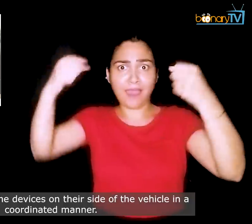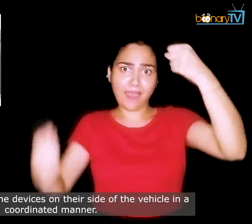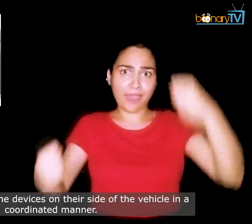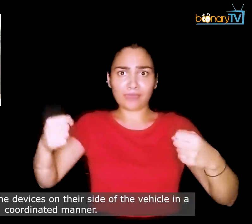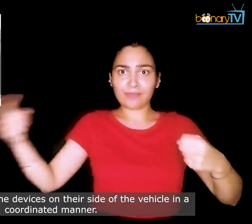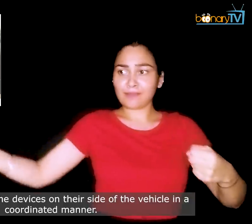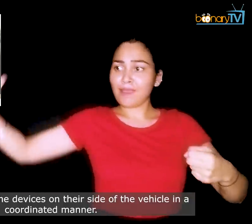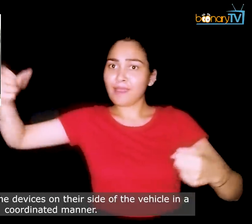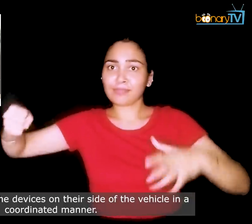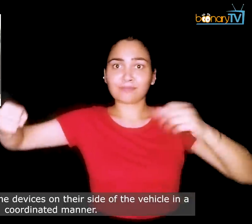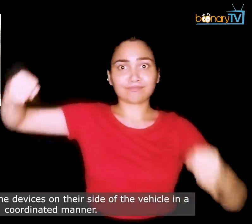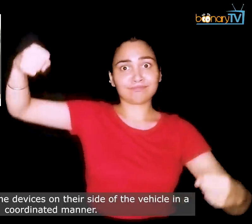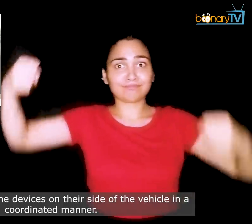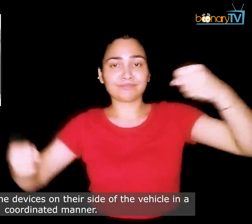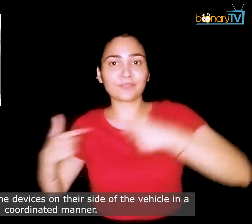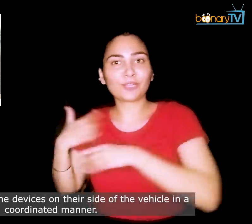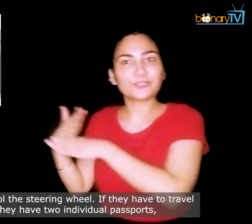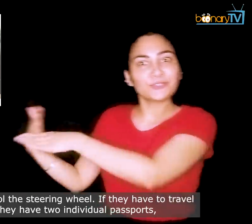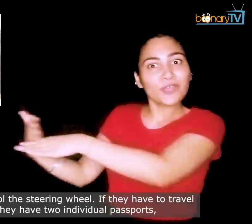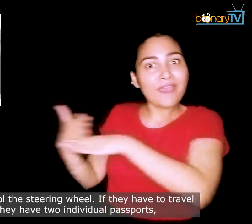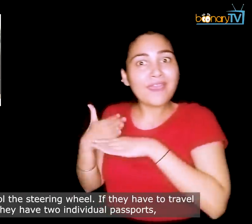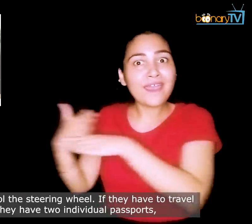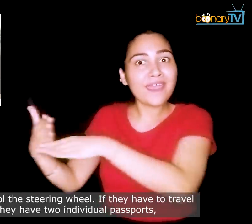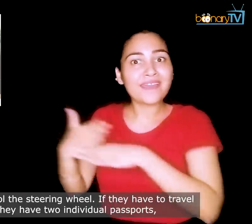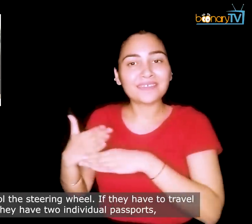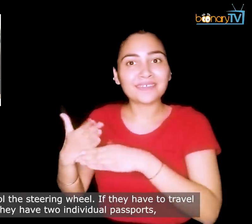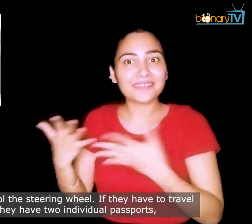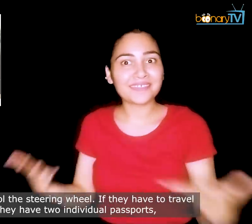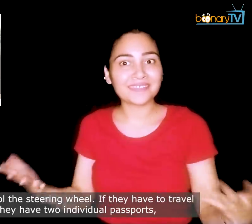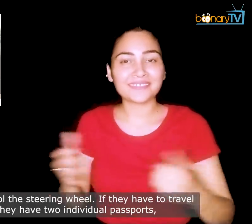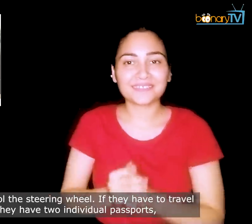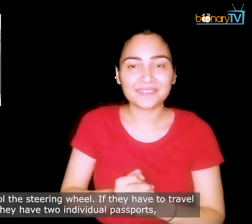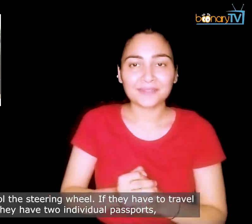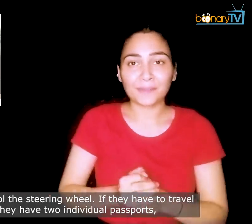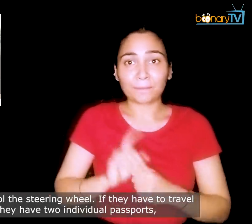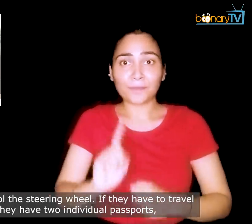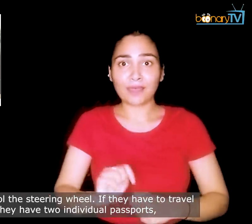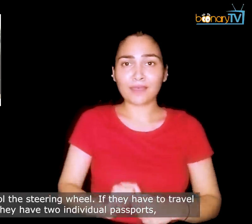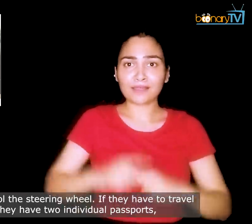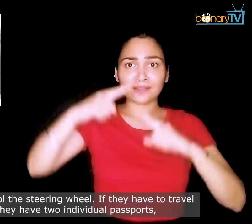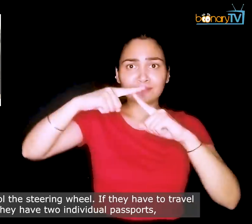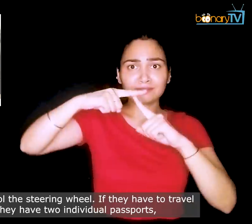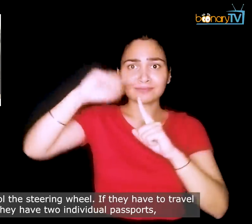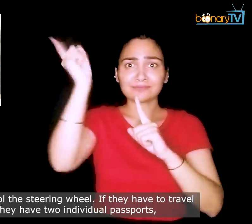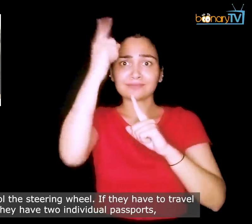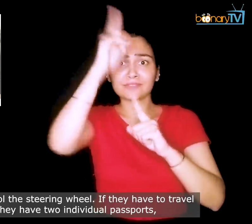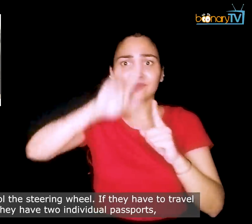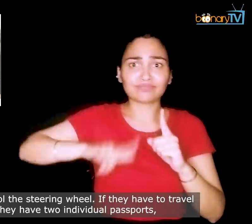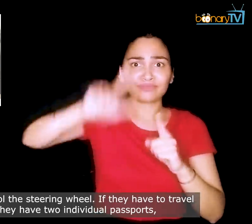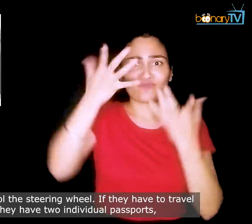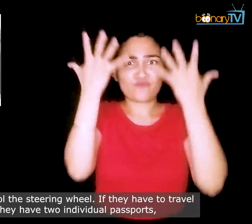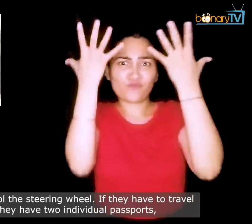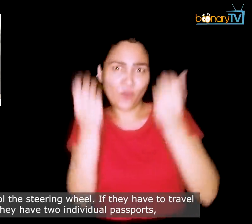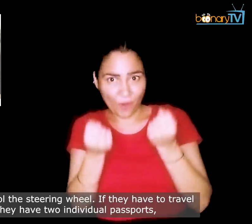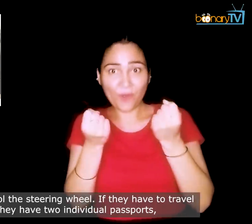in a coordinated manner. Together, they control the steering wheel. If they have to travel anywhere,